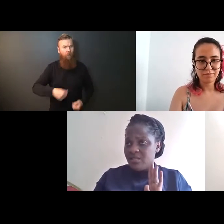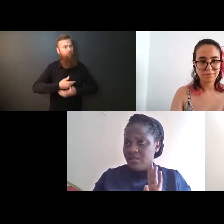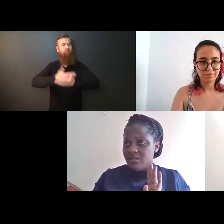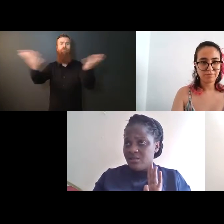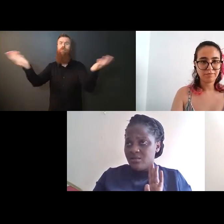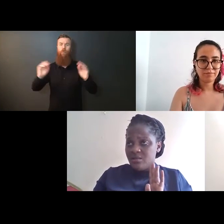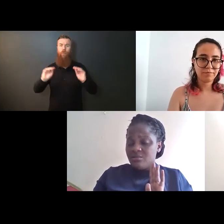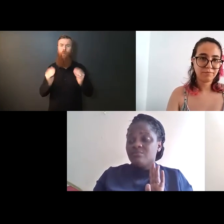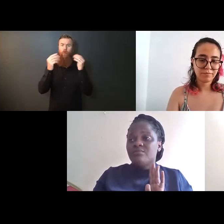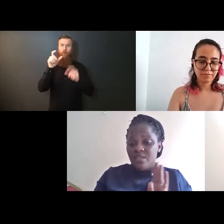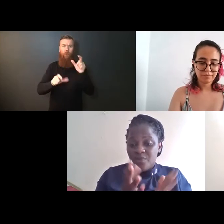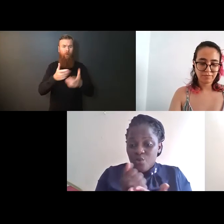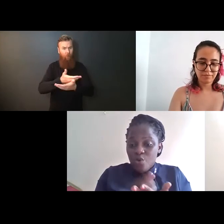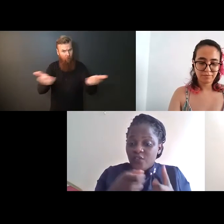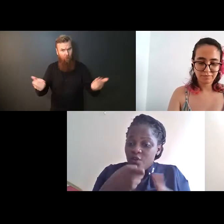benefit from the program.